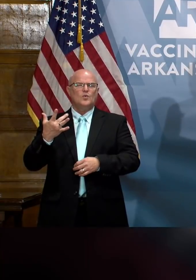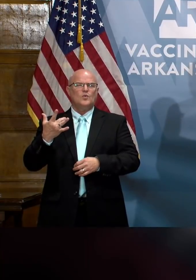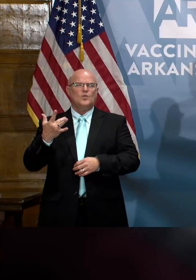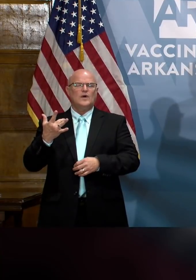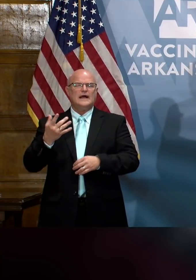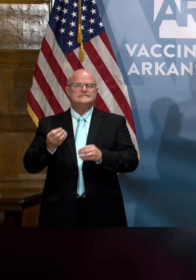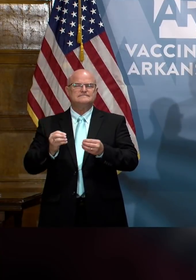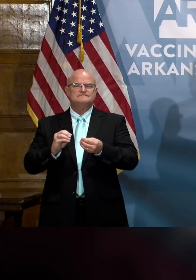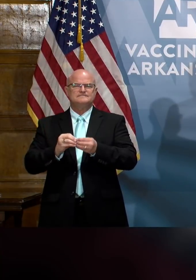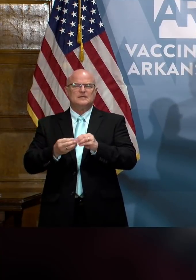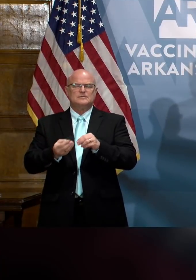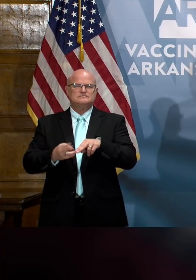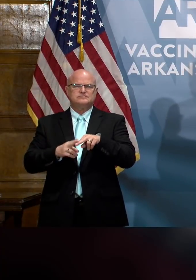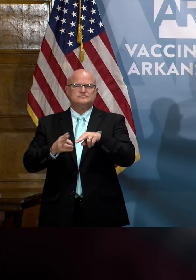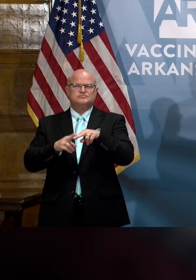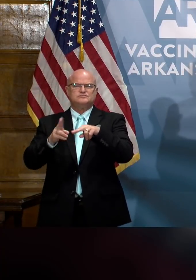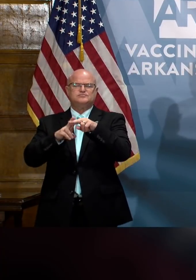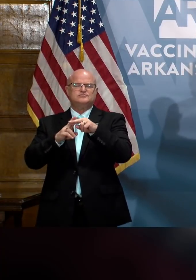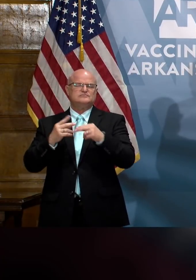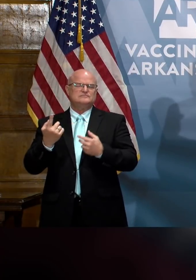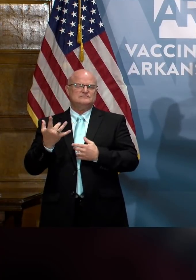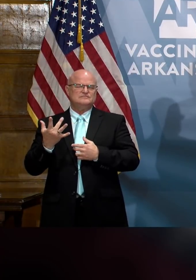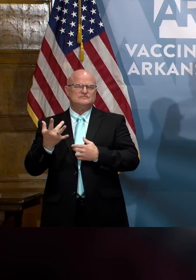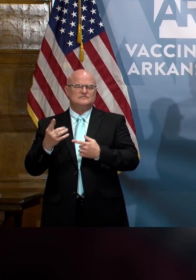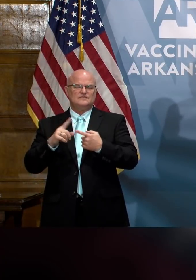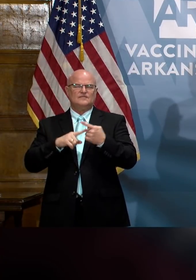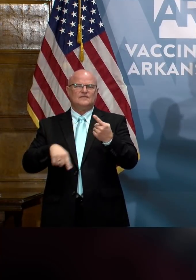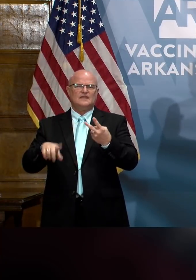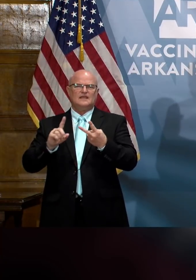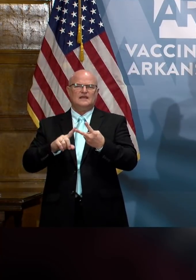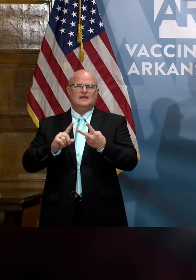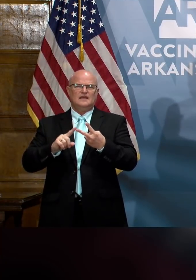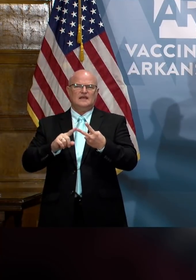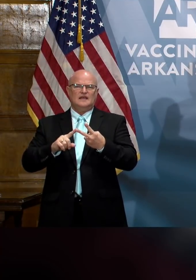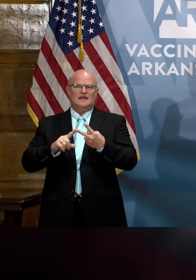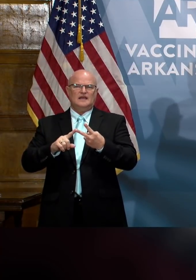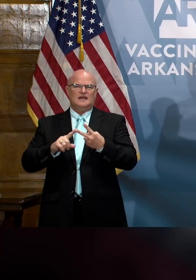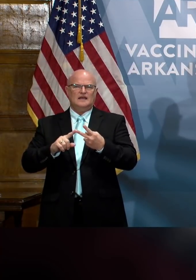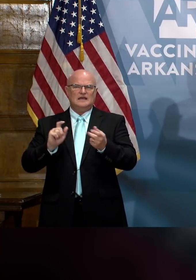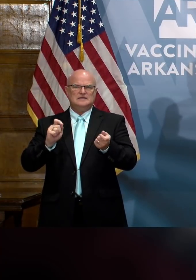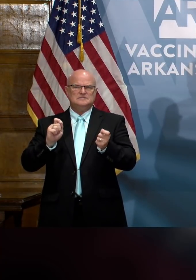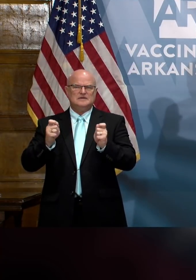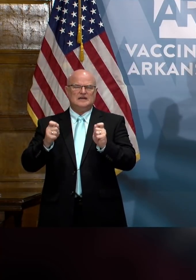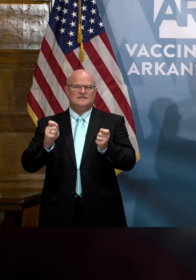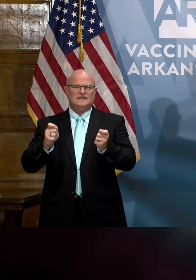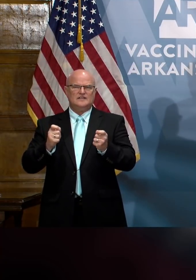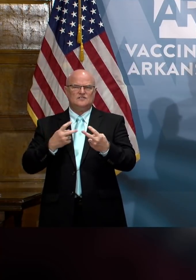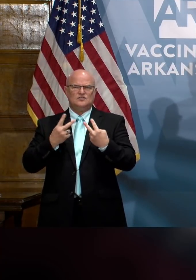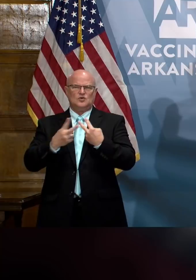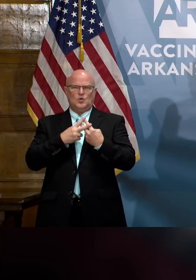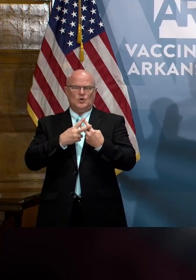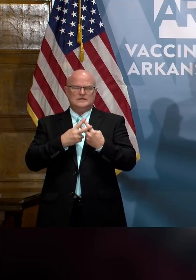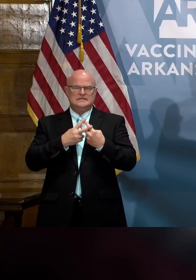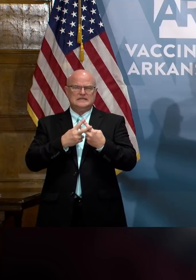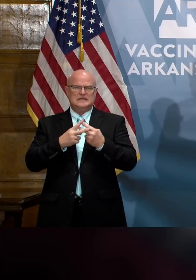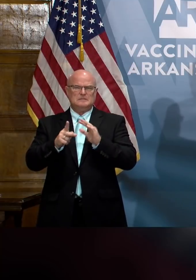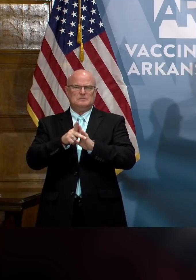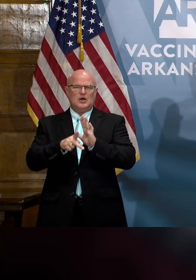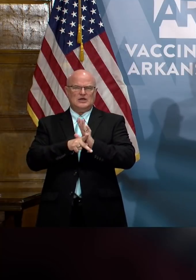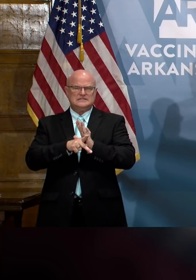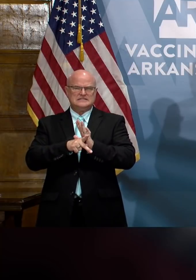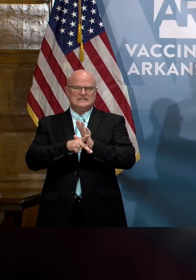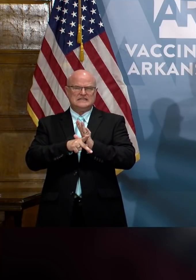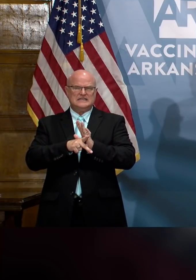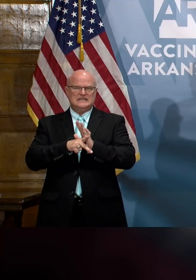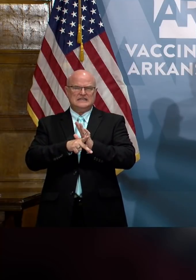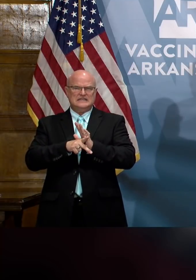we've seen recently? And do you think that the modifications to the school quarantine policies could be